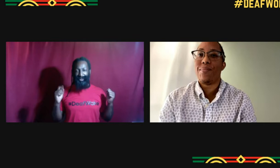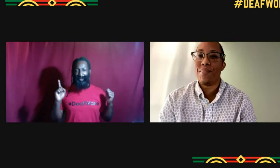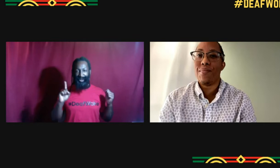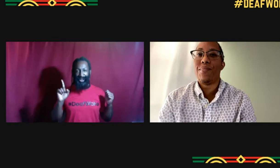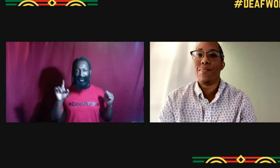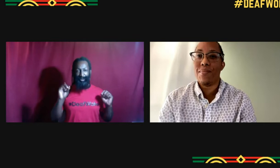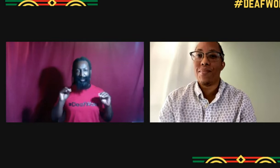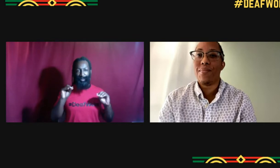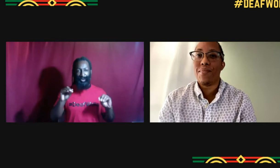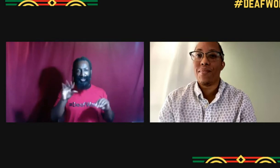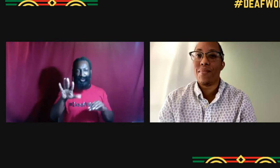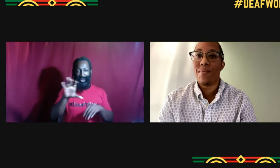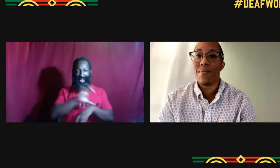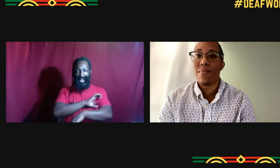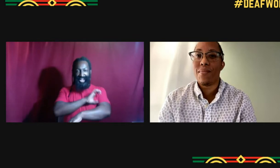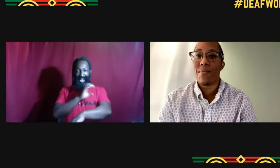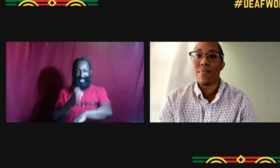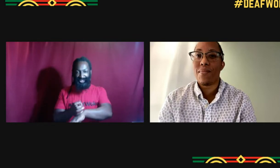self-realization,